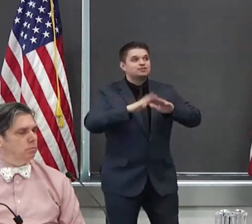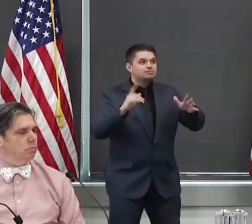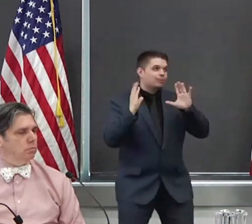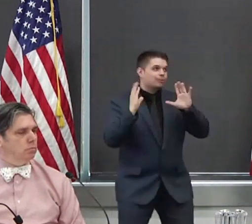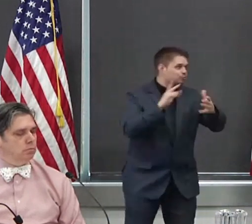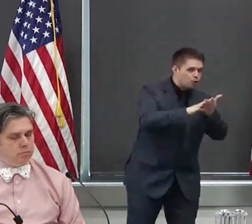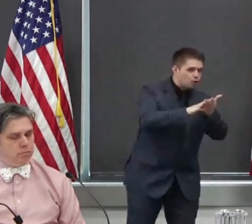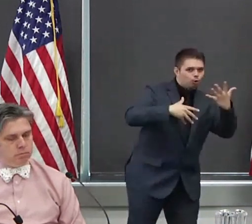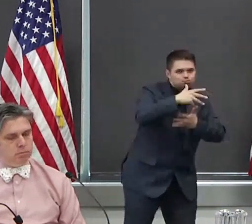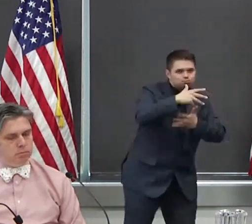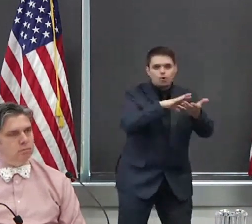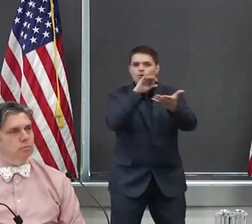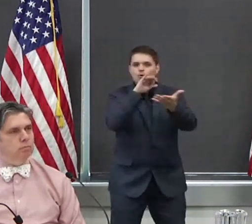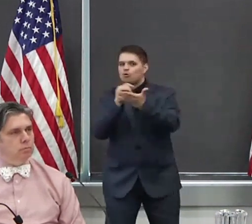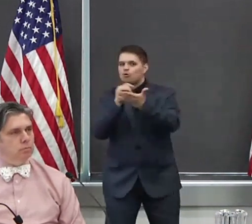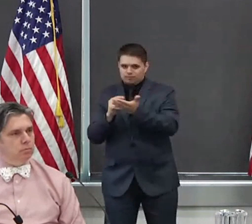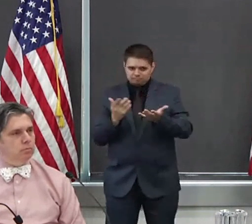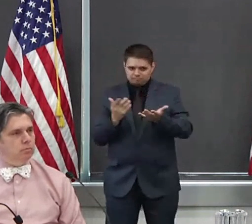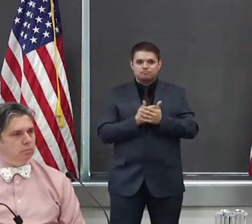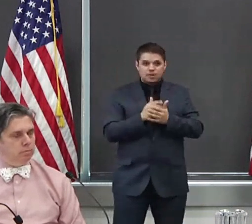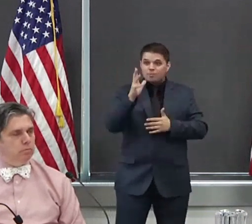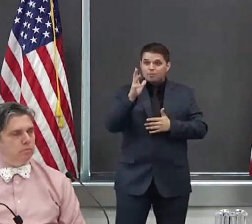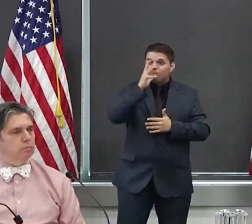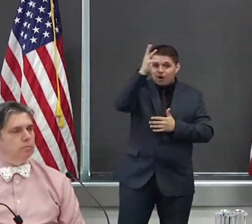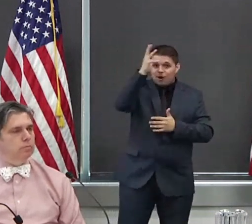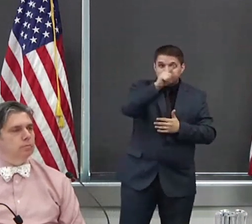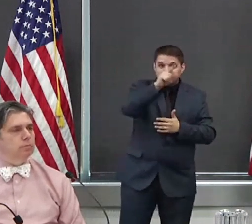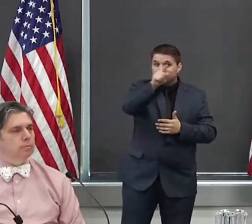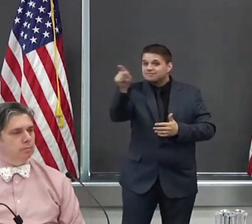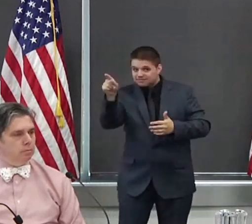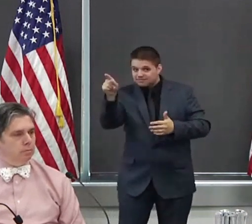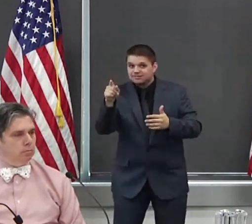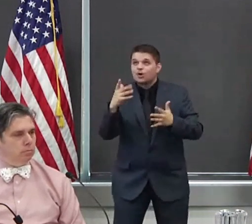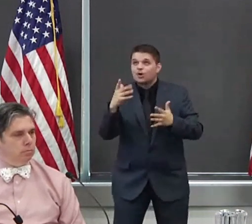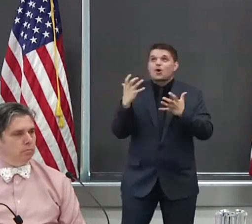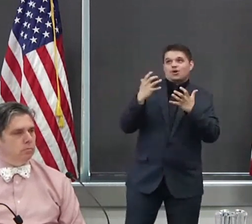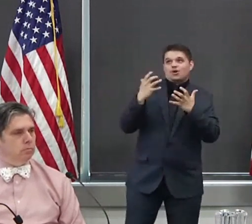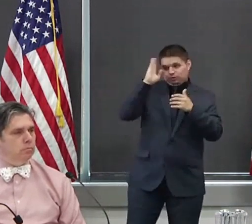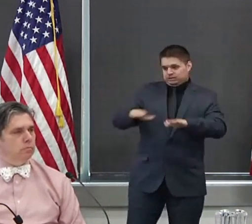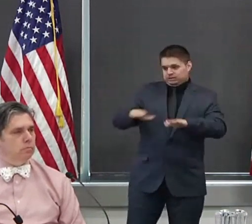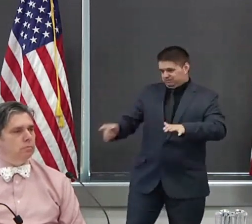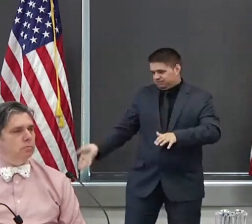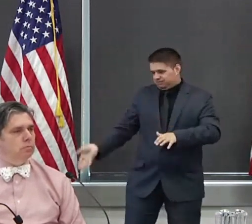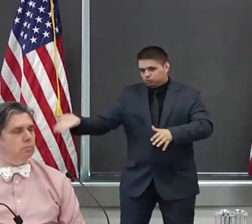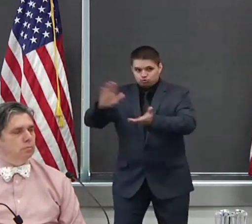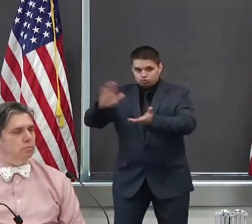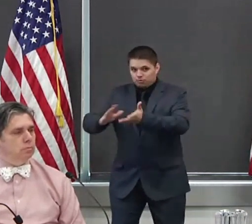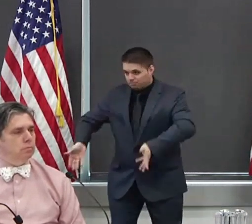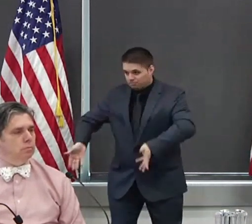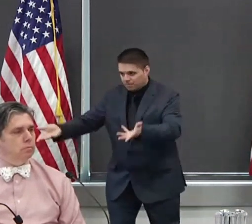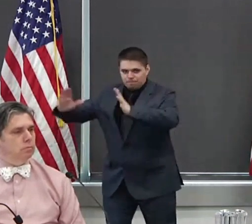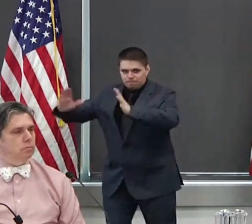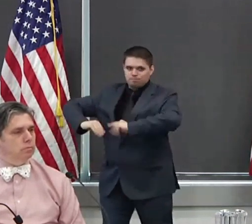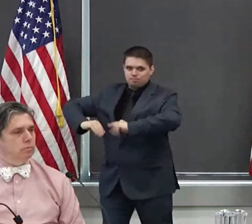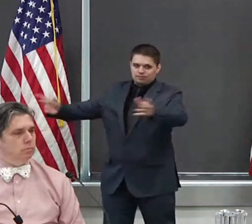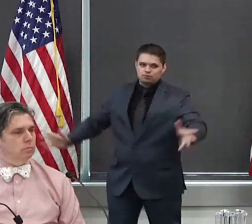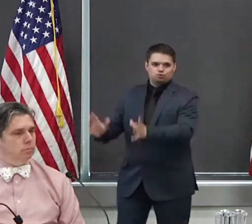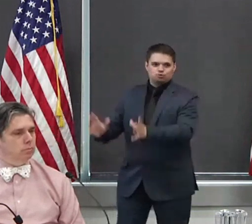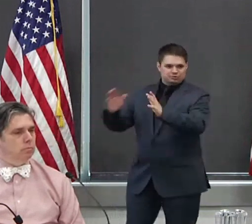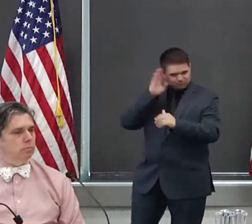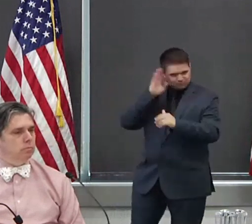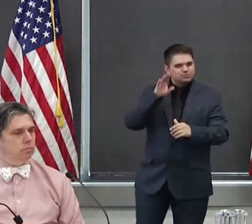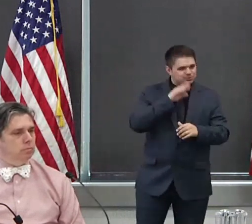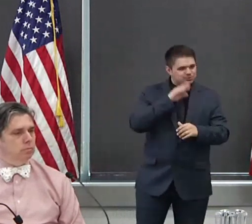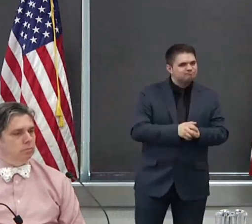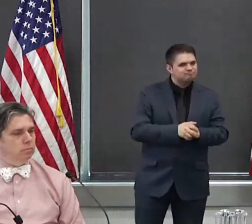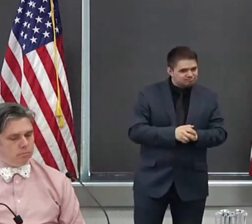think parents around the state are ready to get our children back into school and to gobble up those